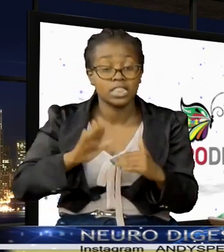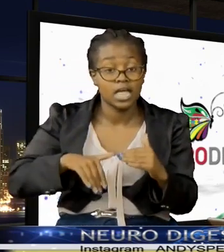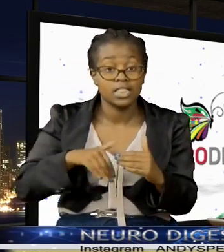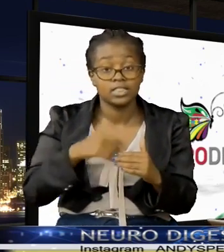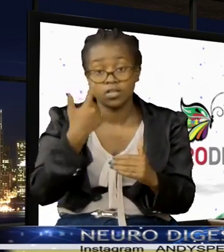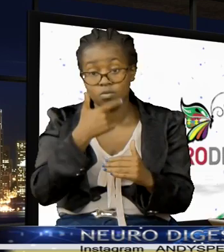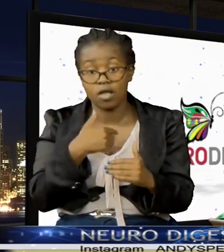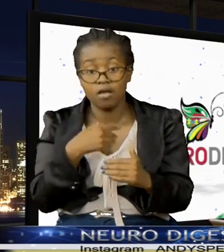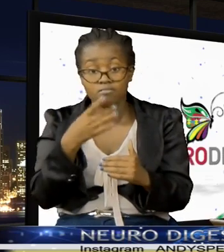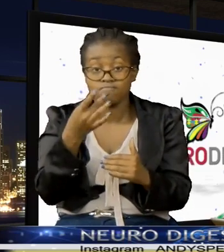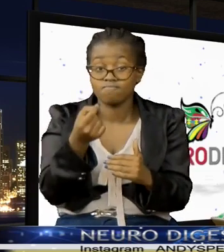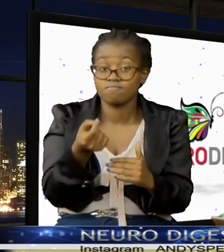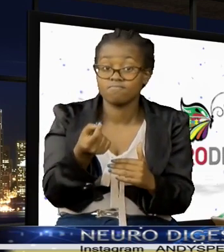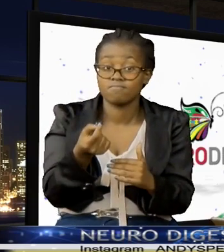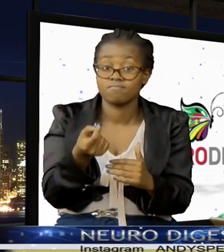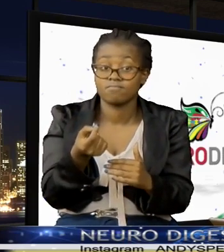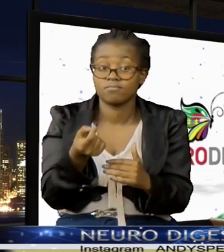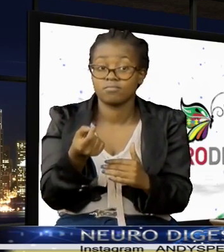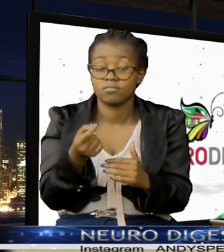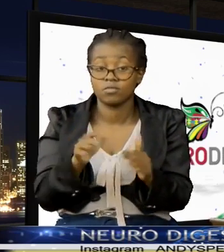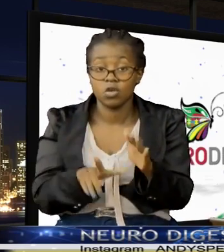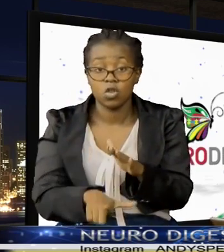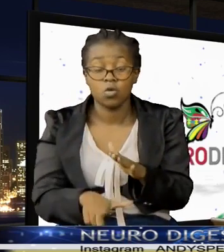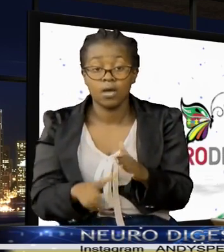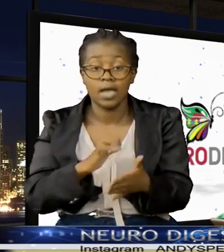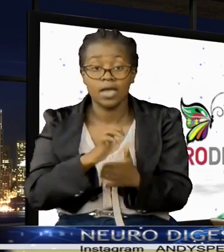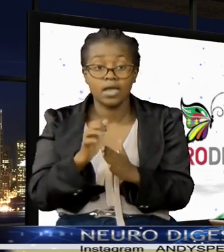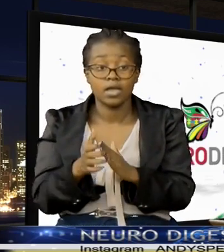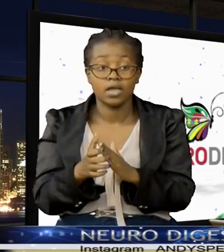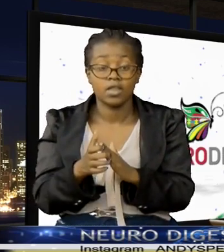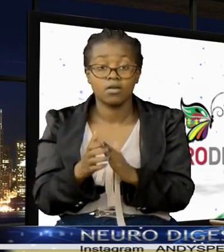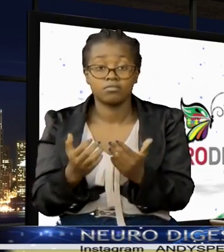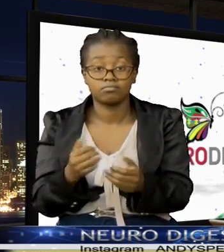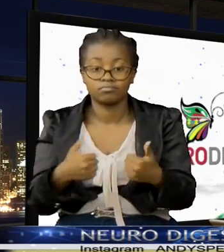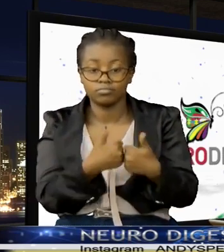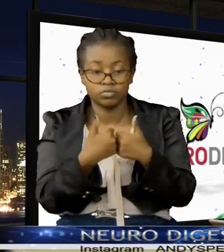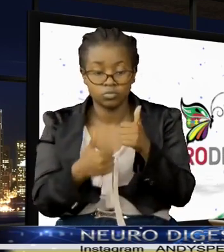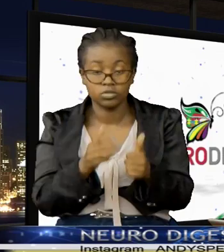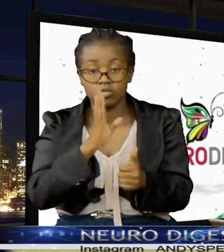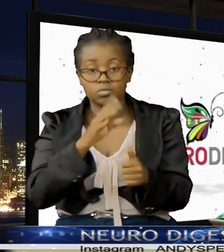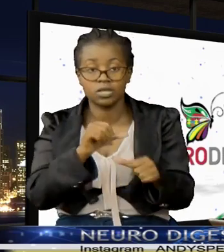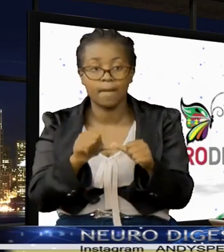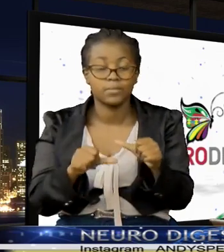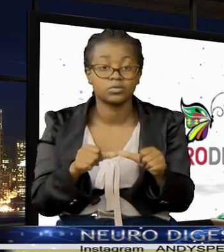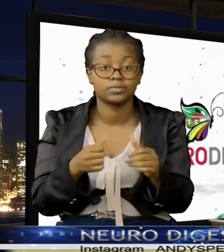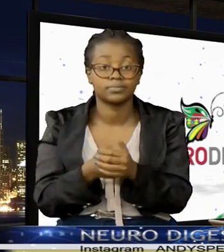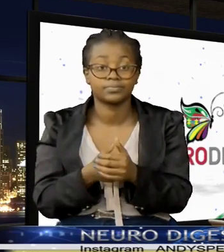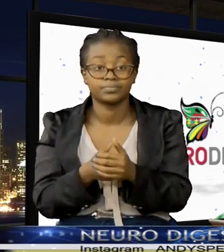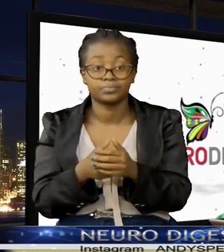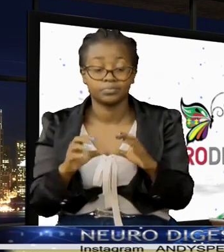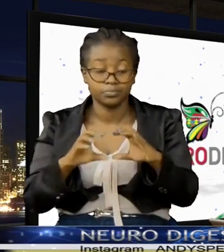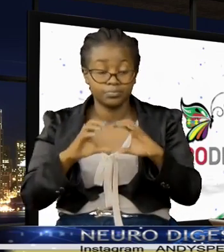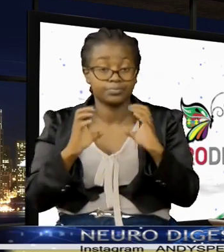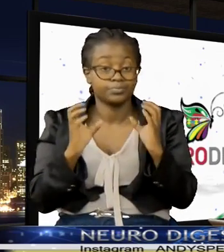who have mild to lower end of the challenges that we have spoken about. So as a